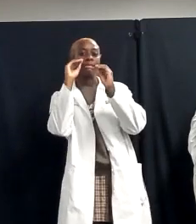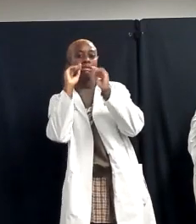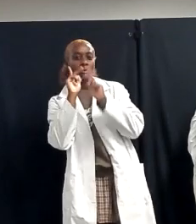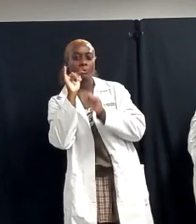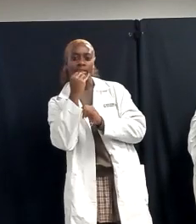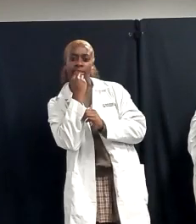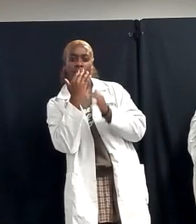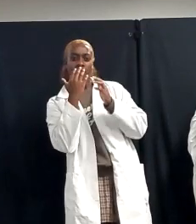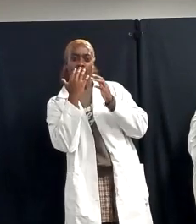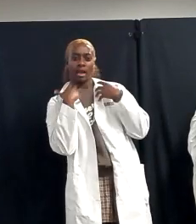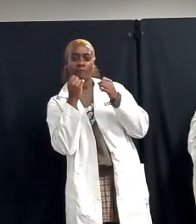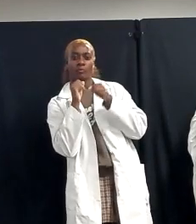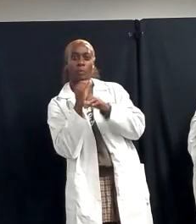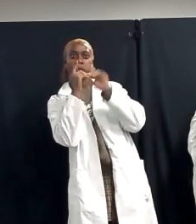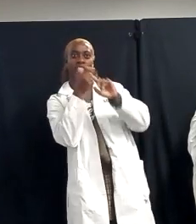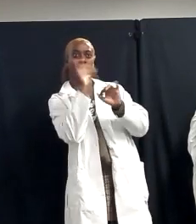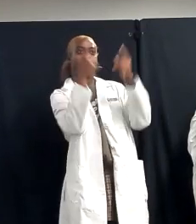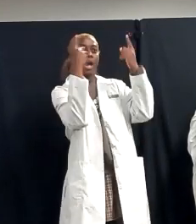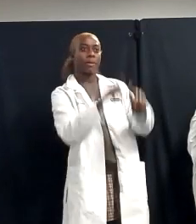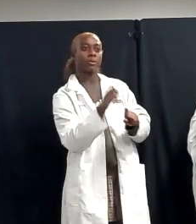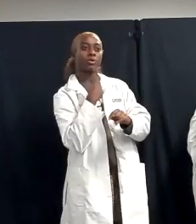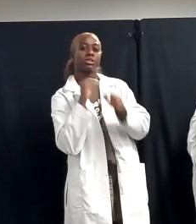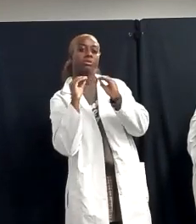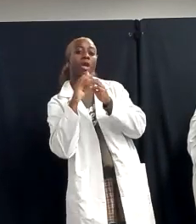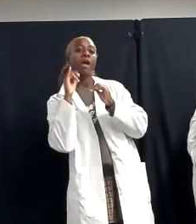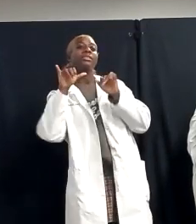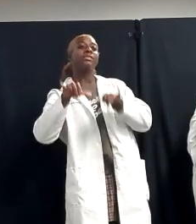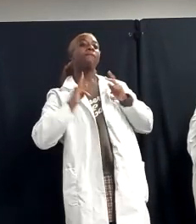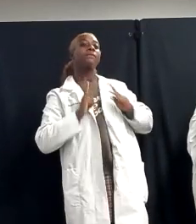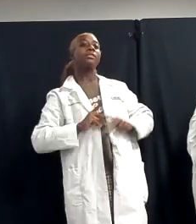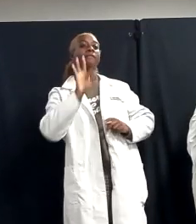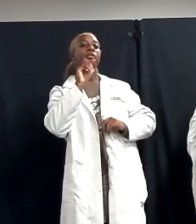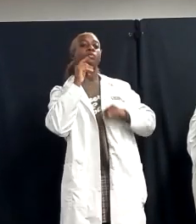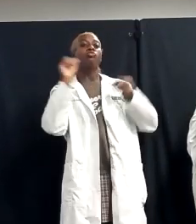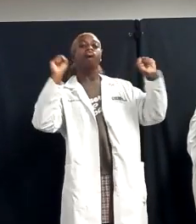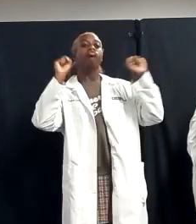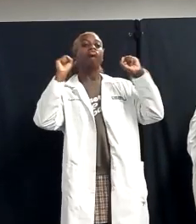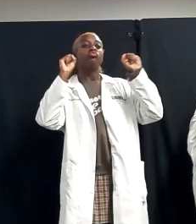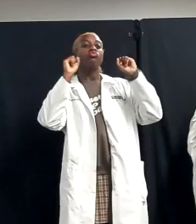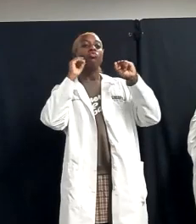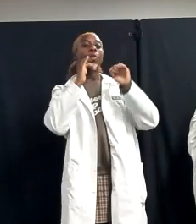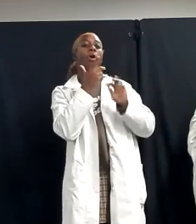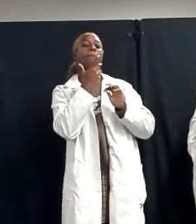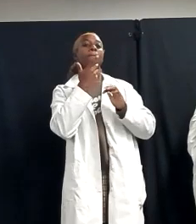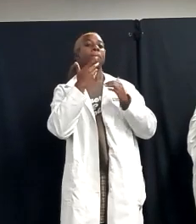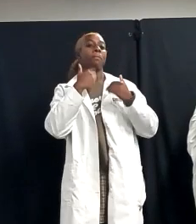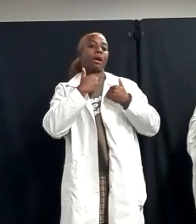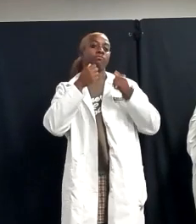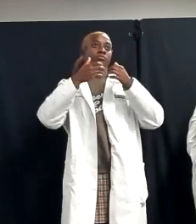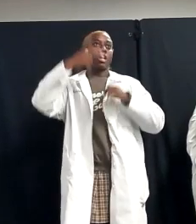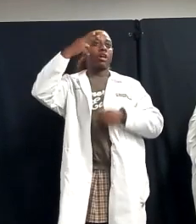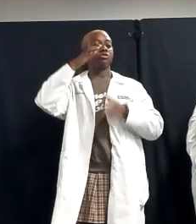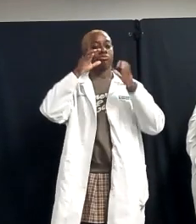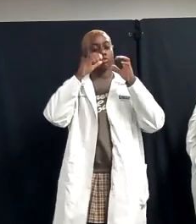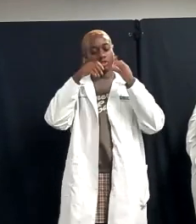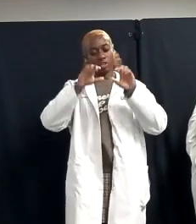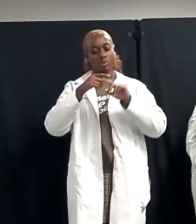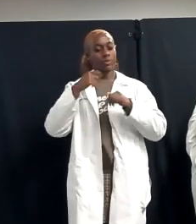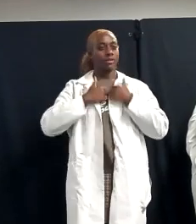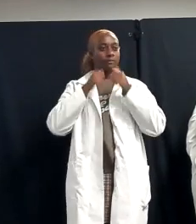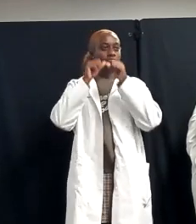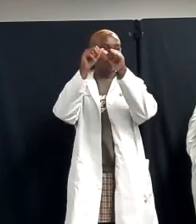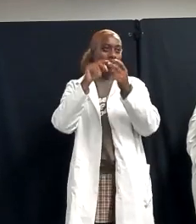causes a lot of problems. And so I want to teach people about how to, you know, prevent those things from happening, and exercise, and making sure